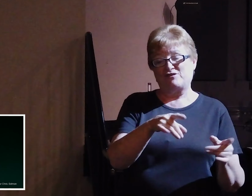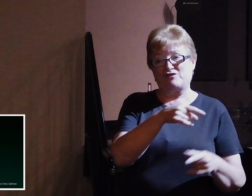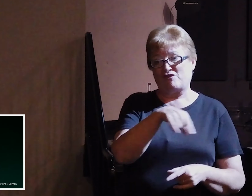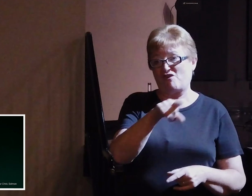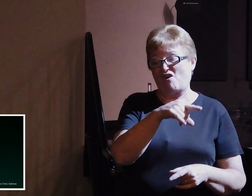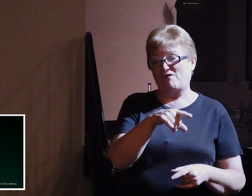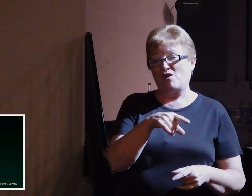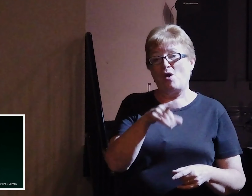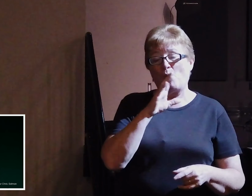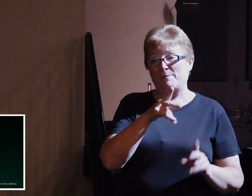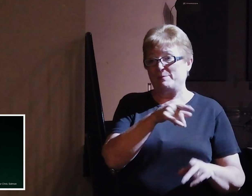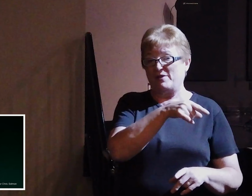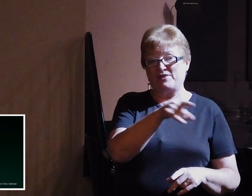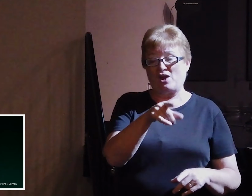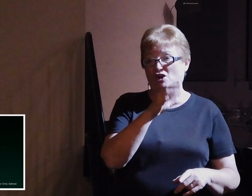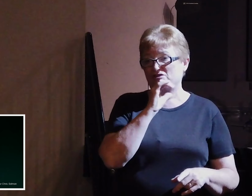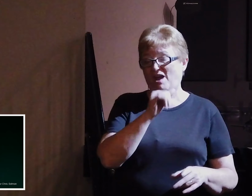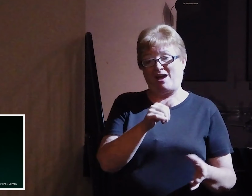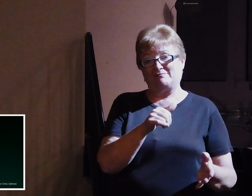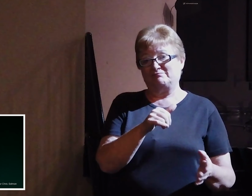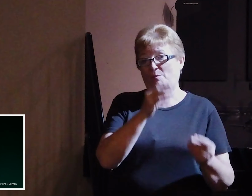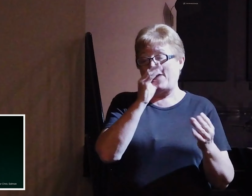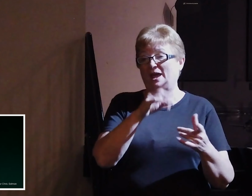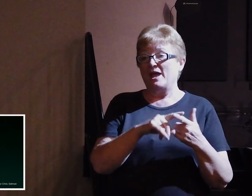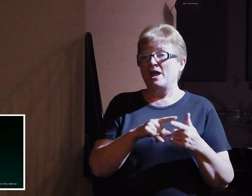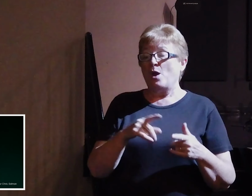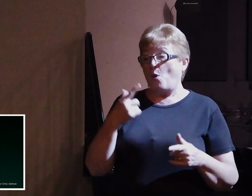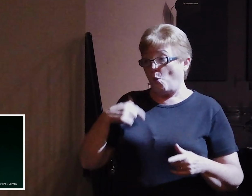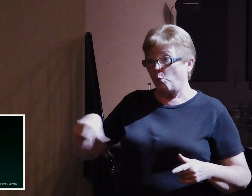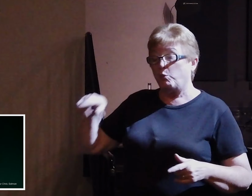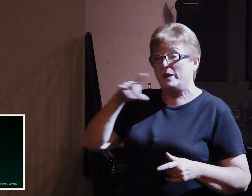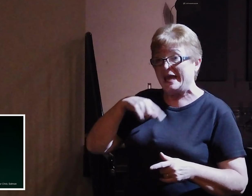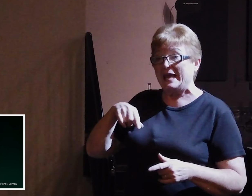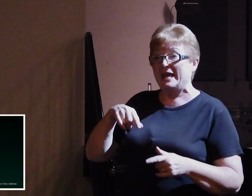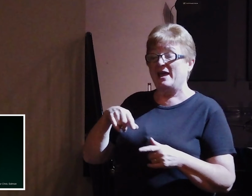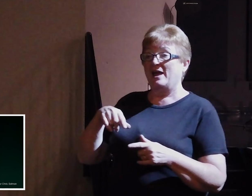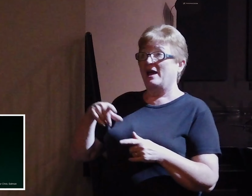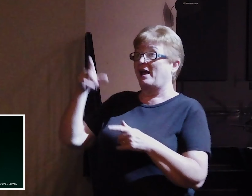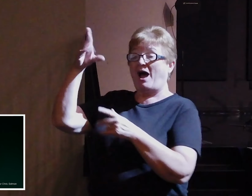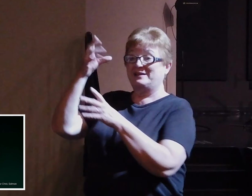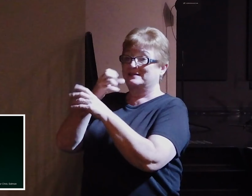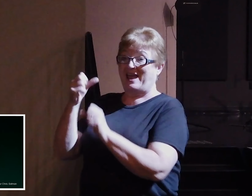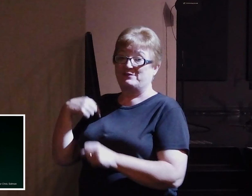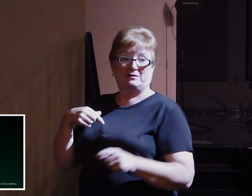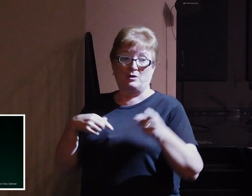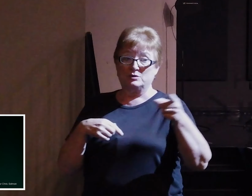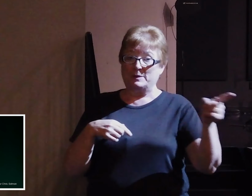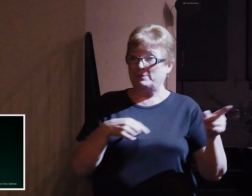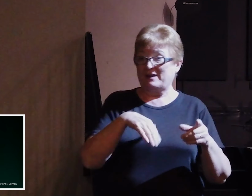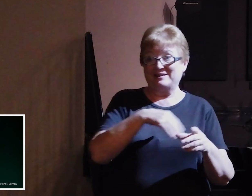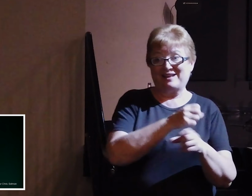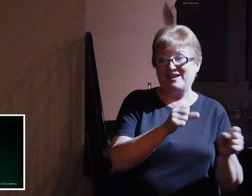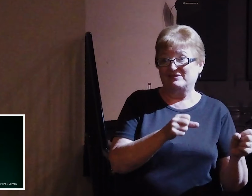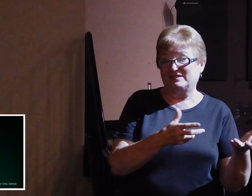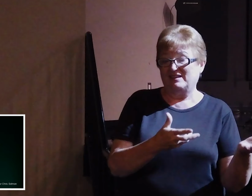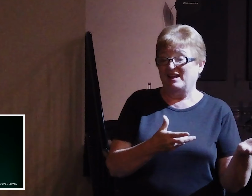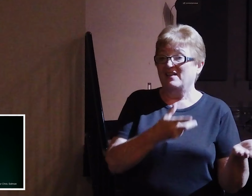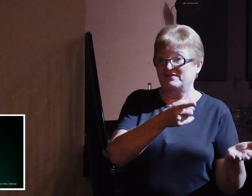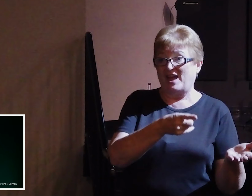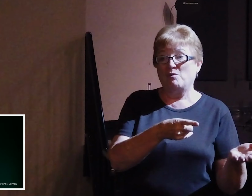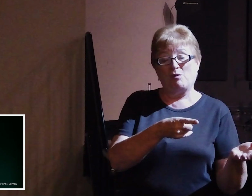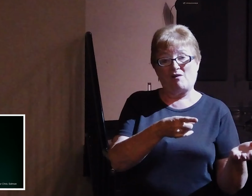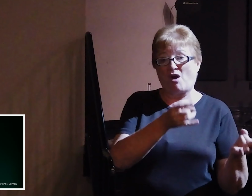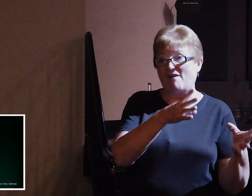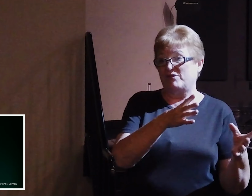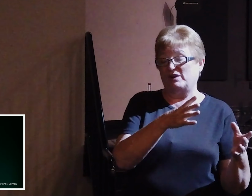those who are not in Christ. Where we would have been if he hadn't saved us. So don't ever forget, God holds